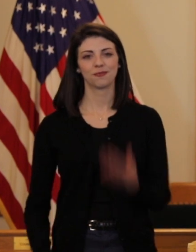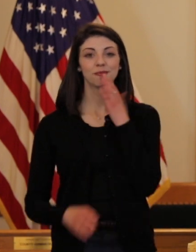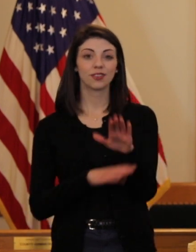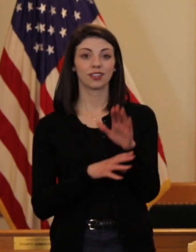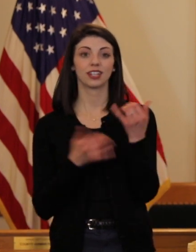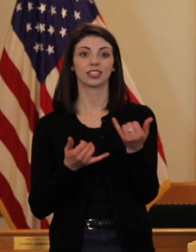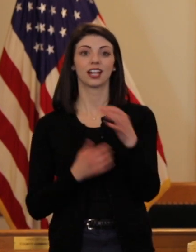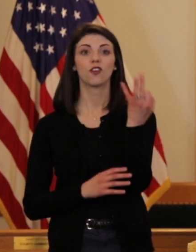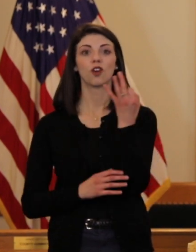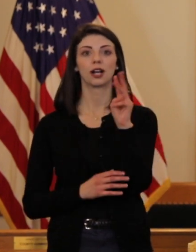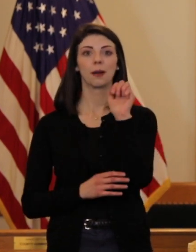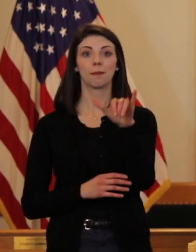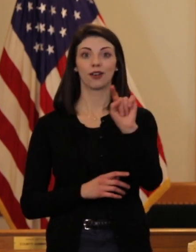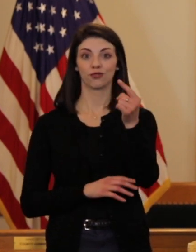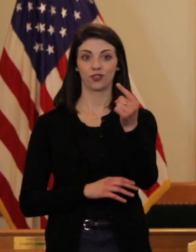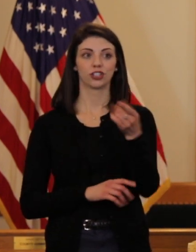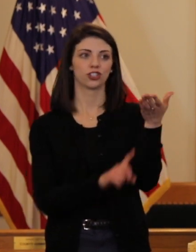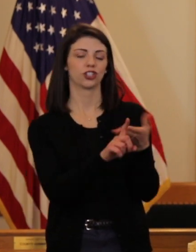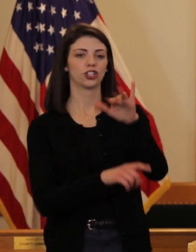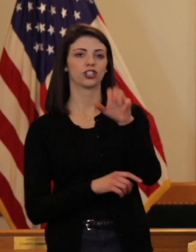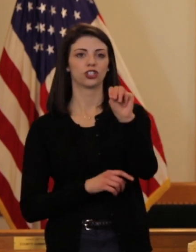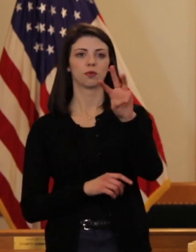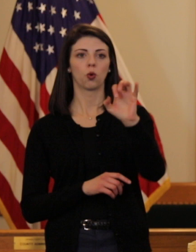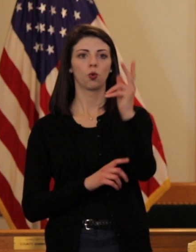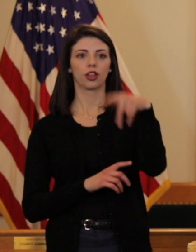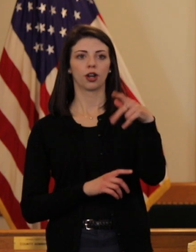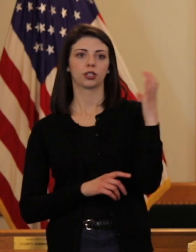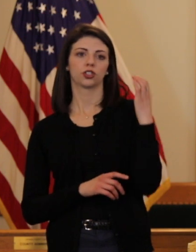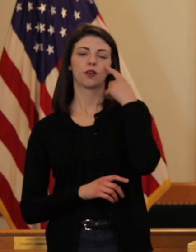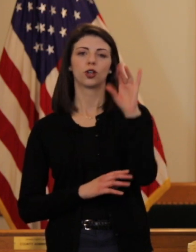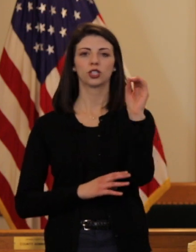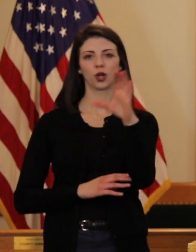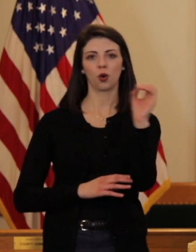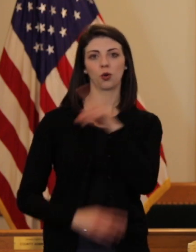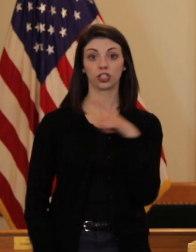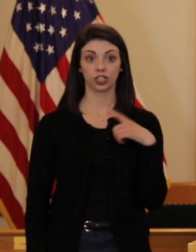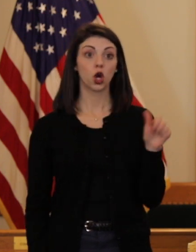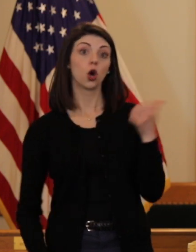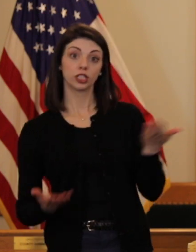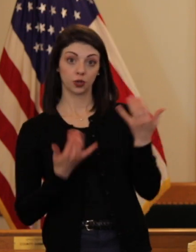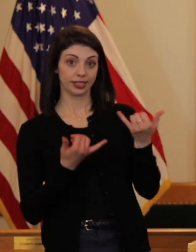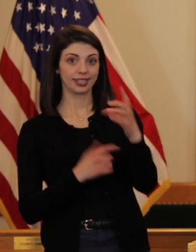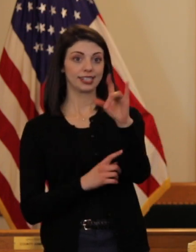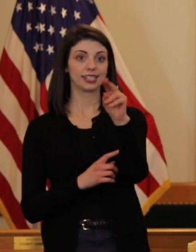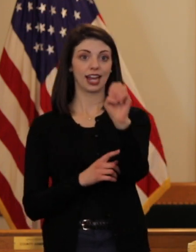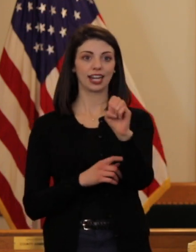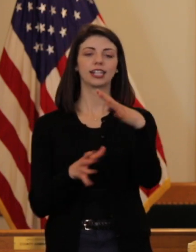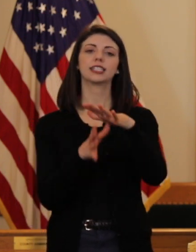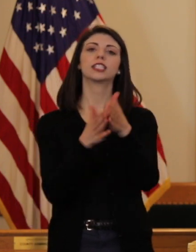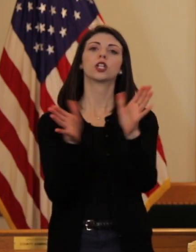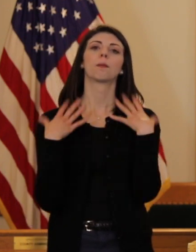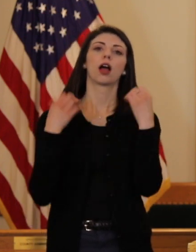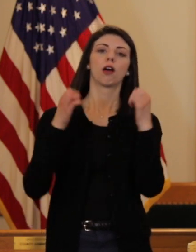Good afternoon. Today is Friday, May 1st. I'm Jim Weatherup, Chairman of the Oswego County Legislature. Joining me today are Diane Oldenburg, Senior Public